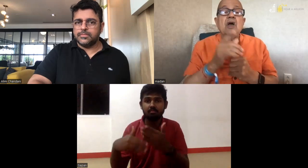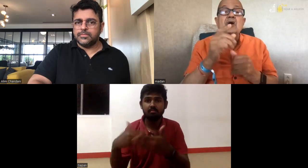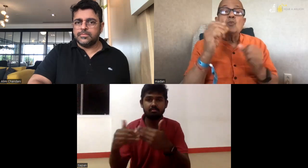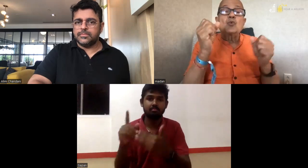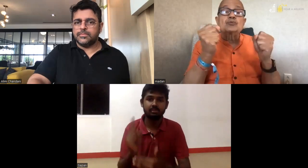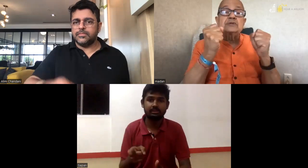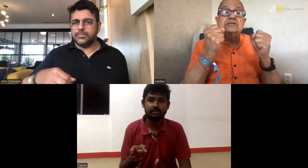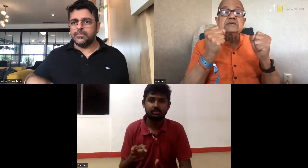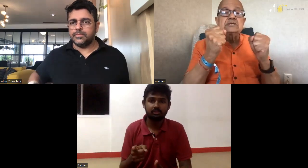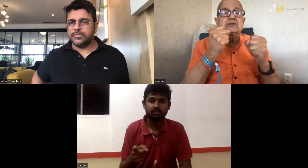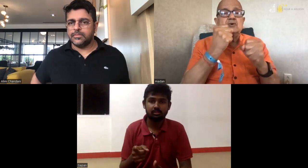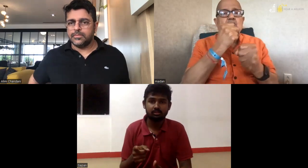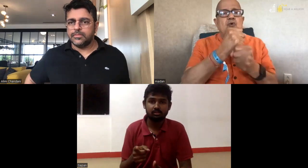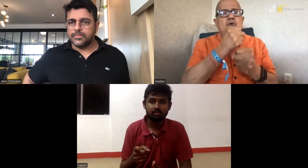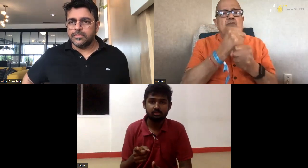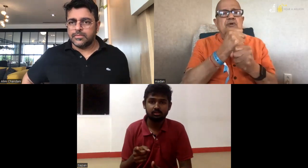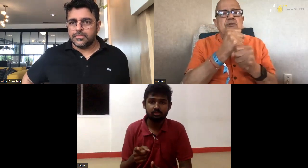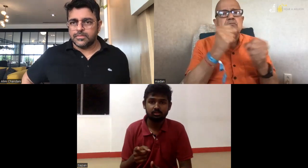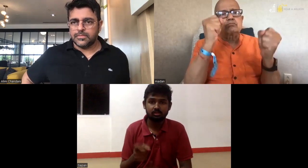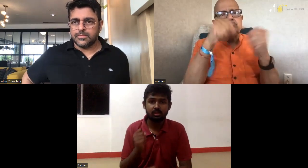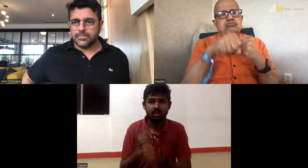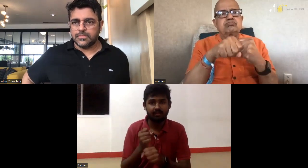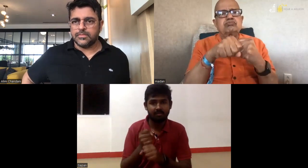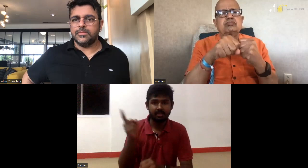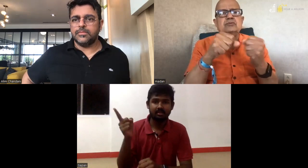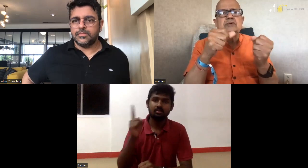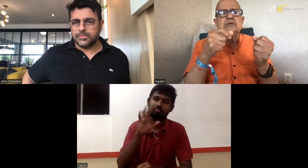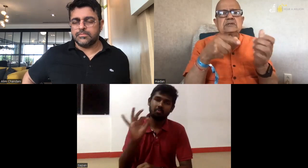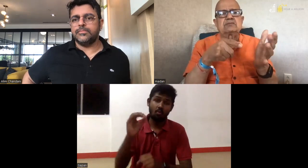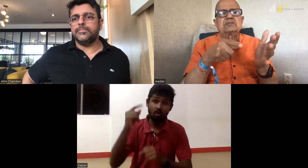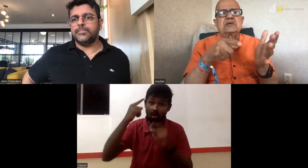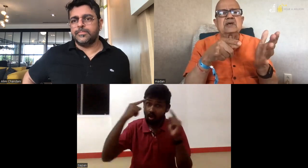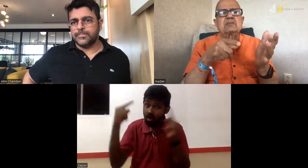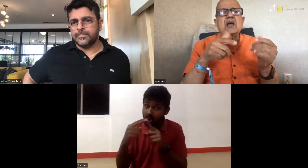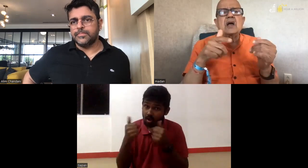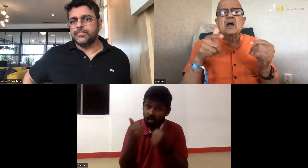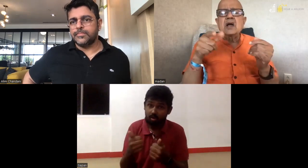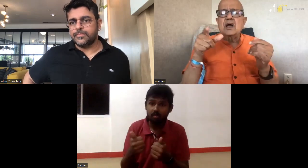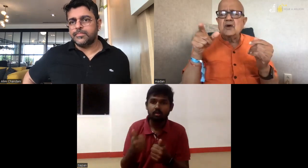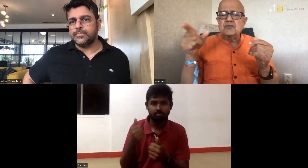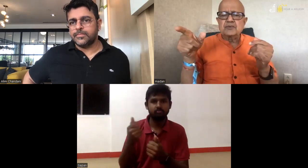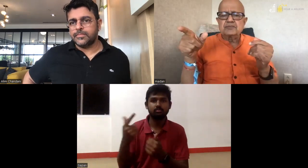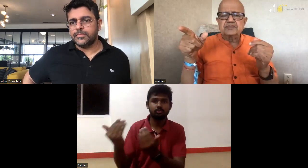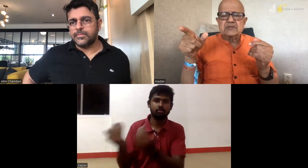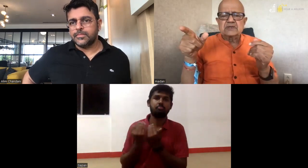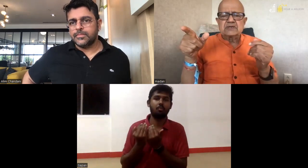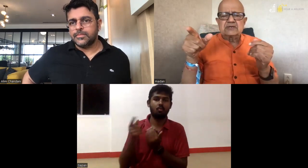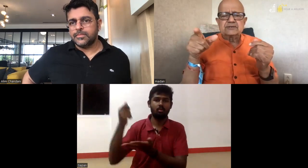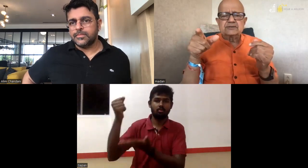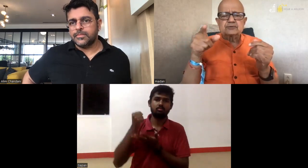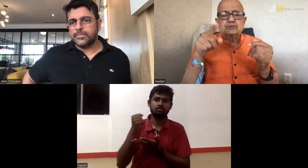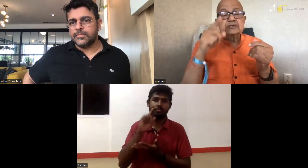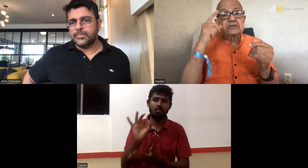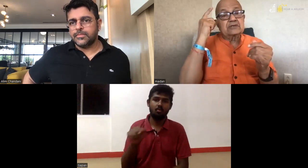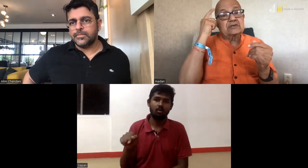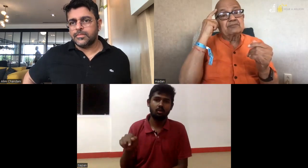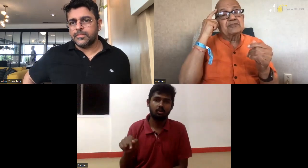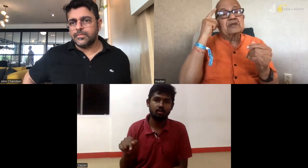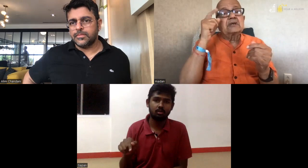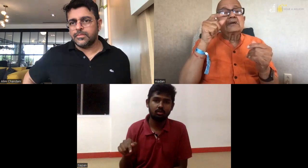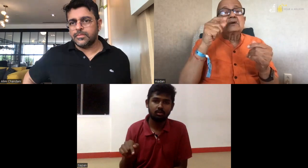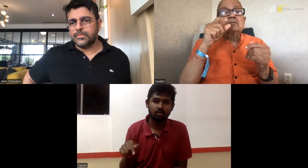we can help the Indian deaf people like who want to do PhD or who want to study further. Do you think